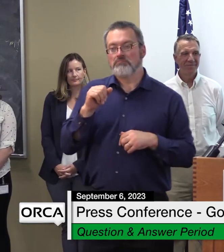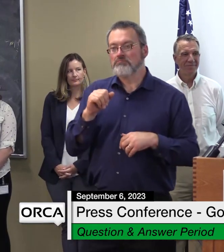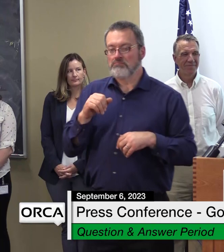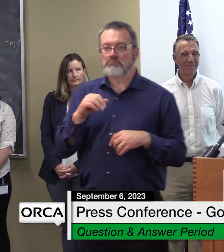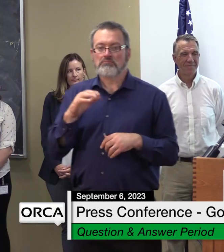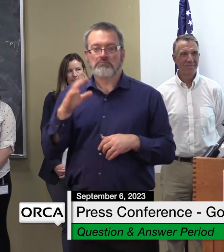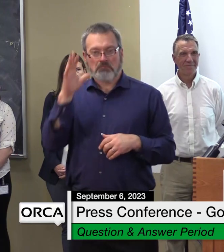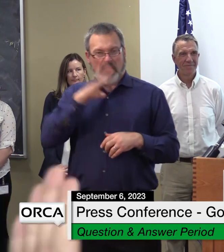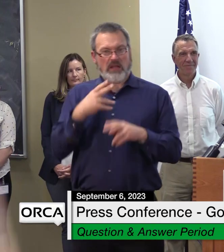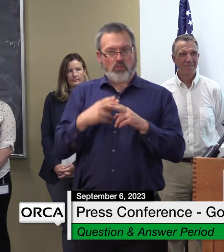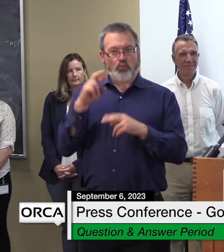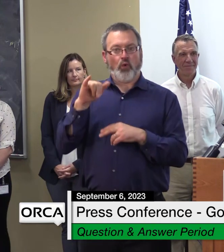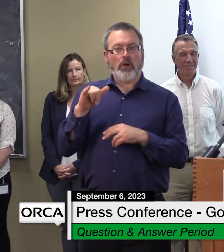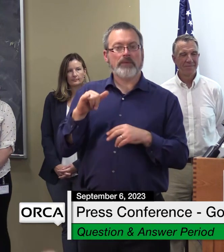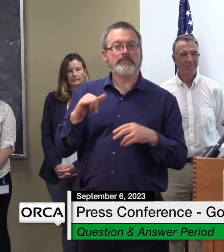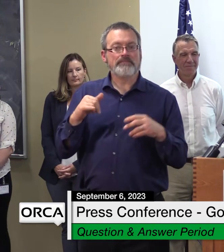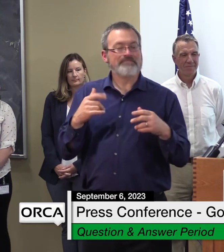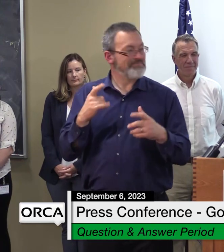Good morning.